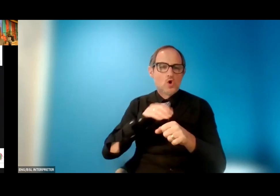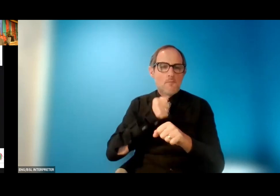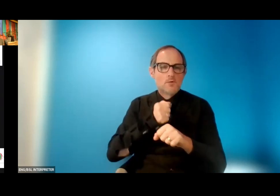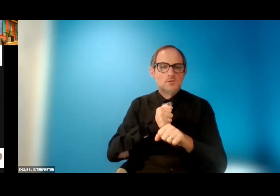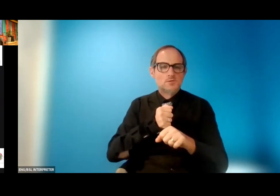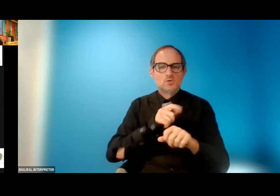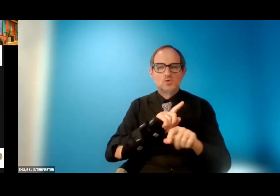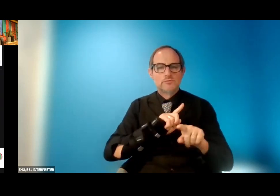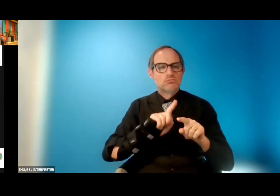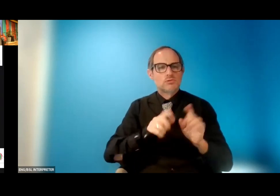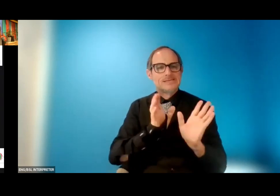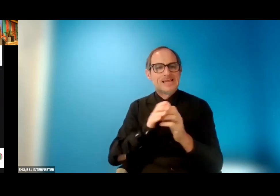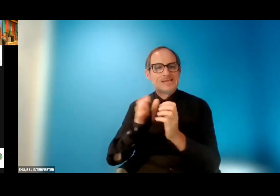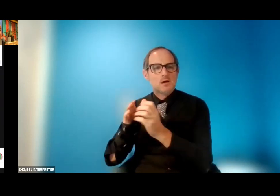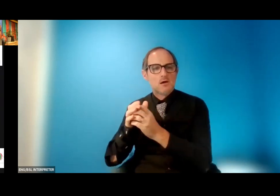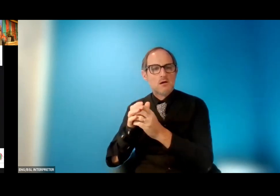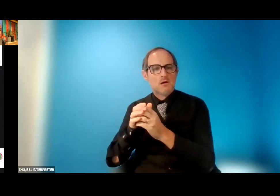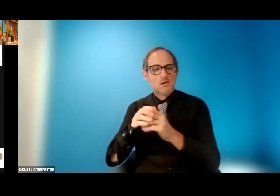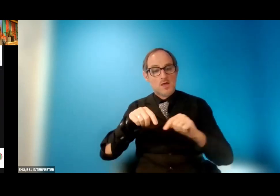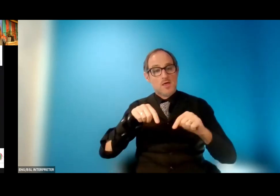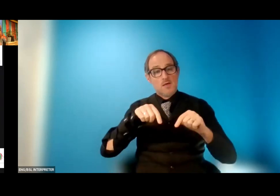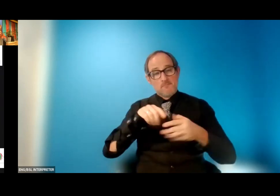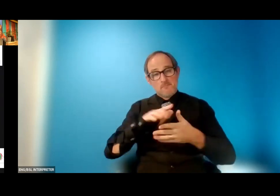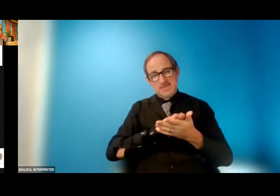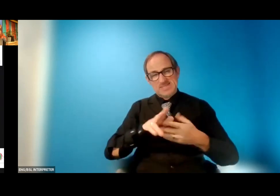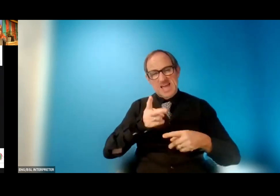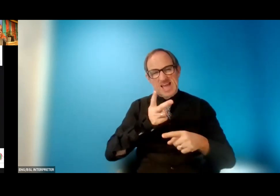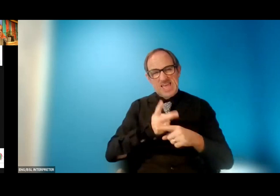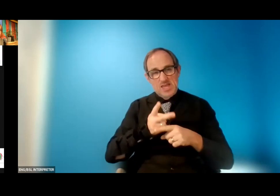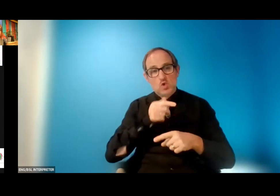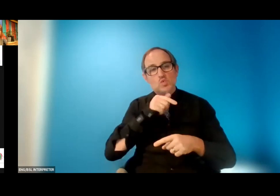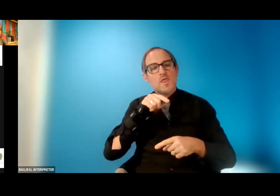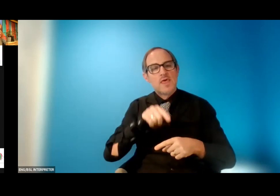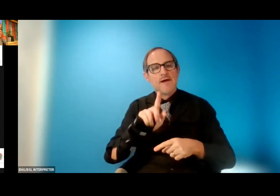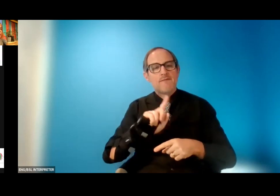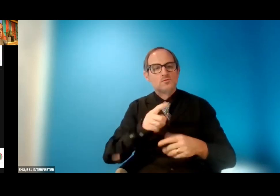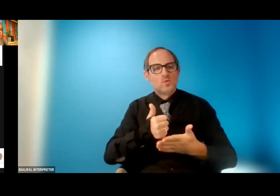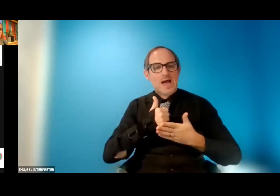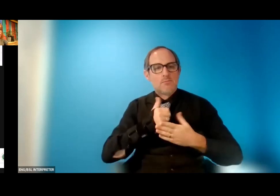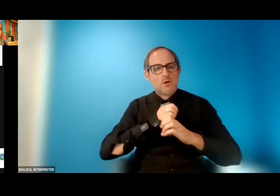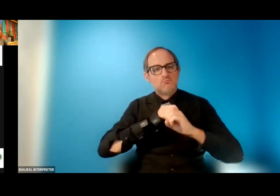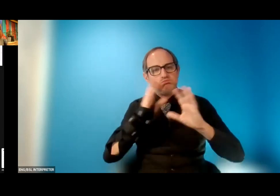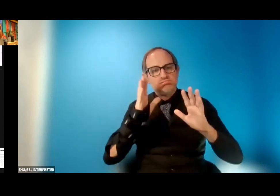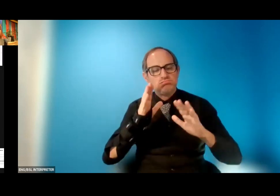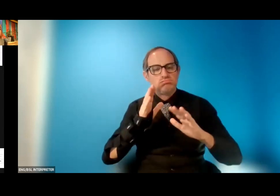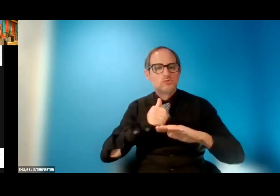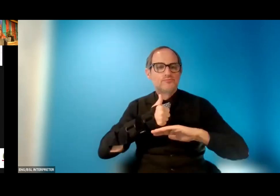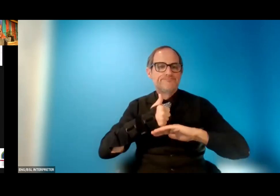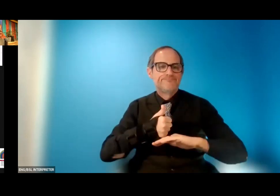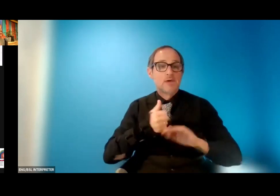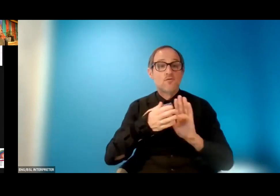sectors. So we can be using it again as a state of a place. So understanding how a place is currently doing, this is Brussels donut,